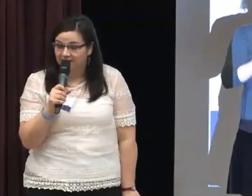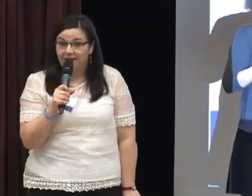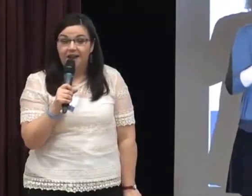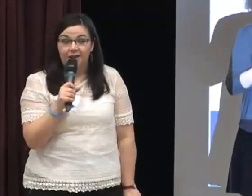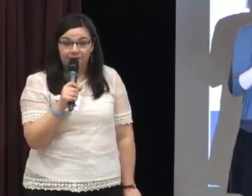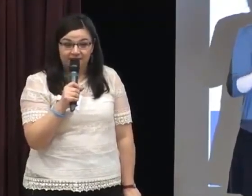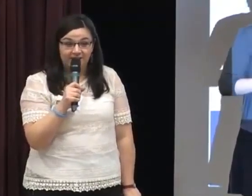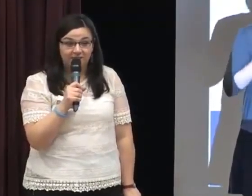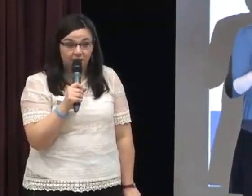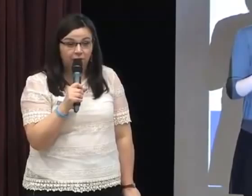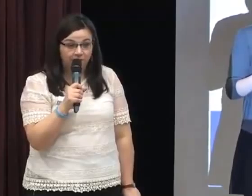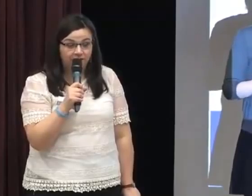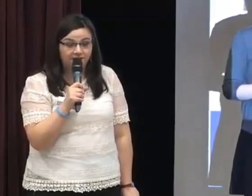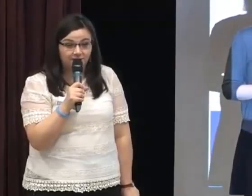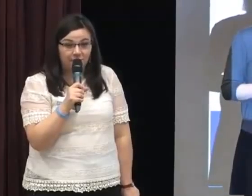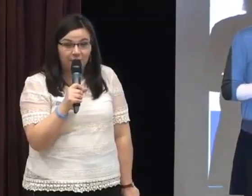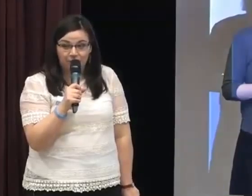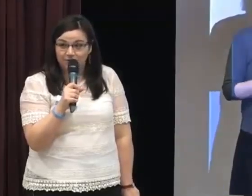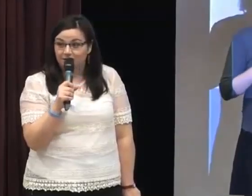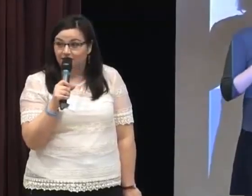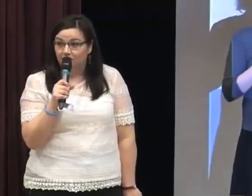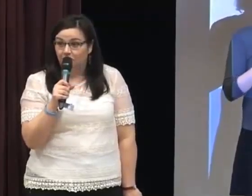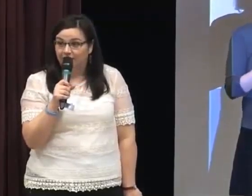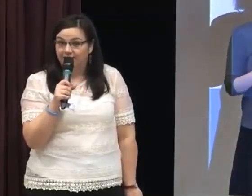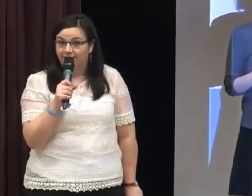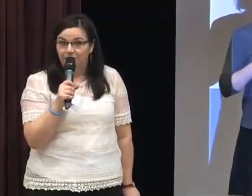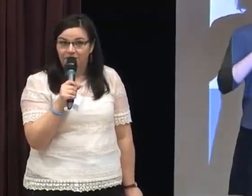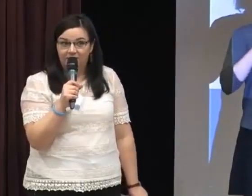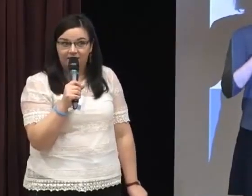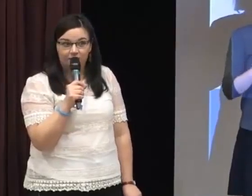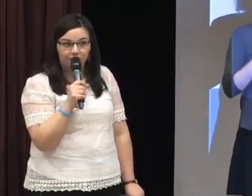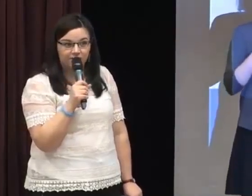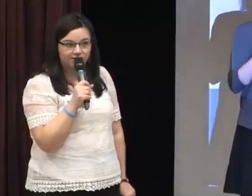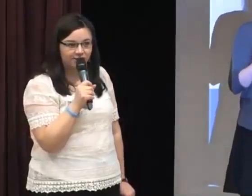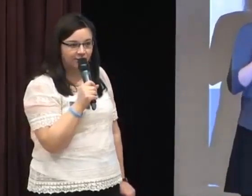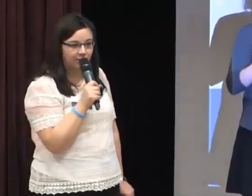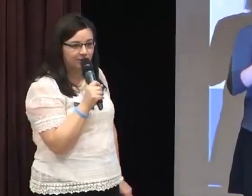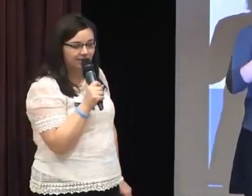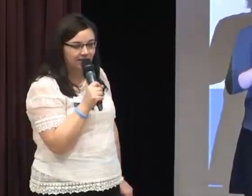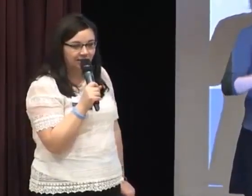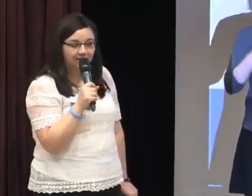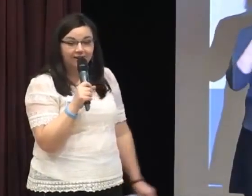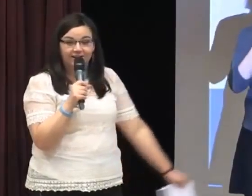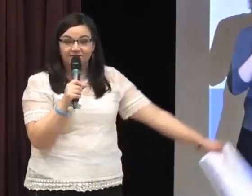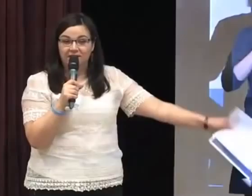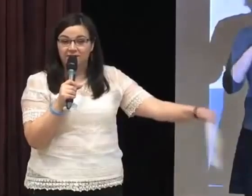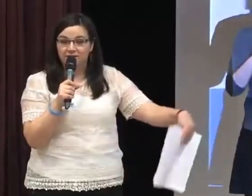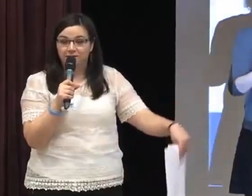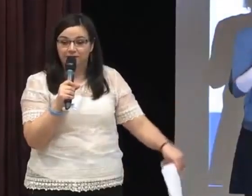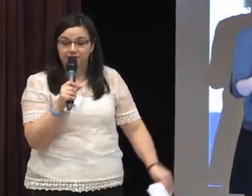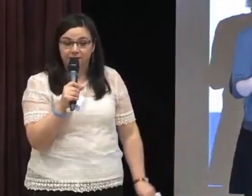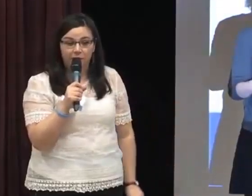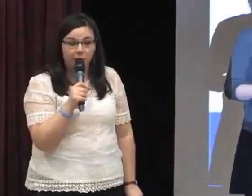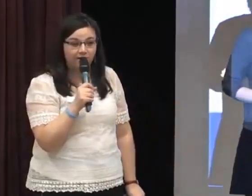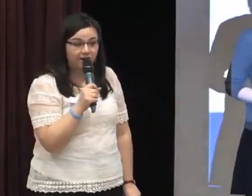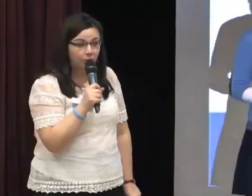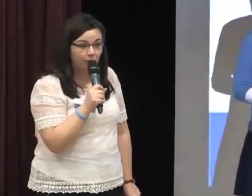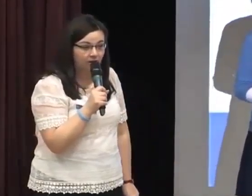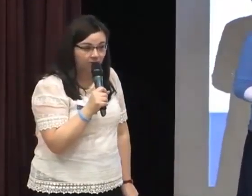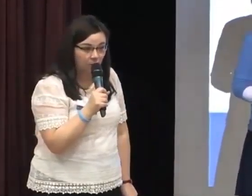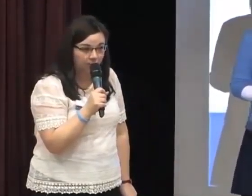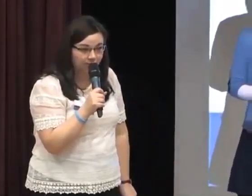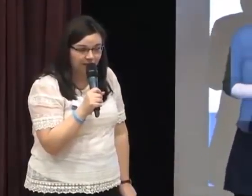process. And please feel free to pose your wicked and provocative questions for group discussion. Conveners, please come forward